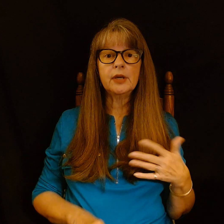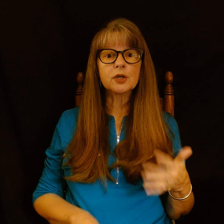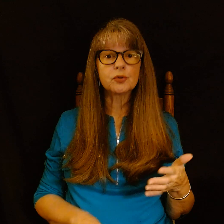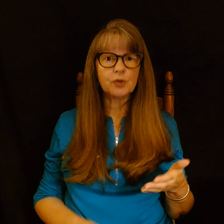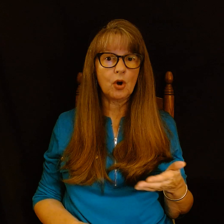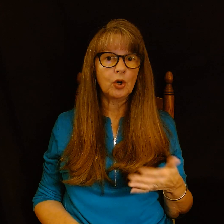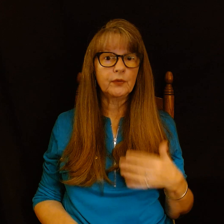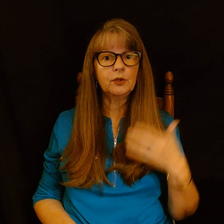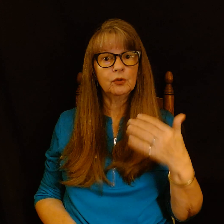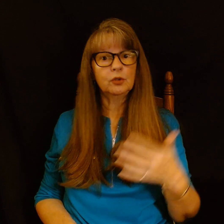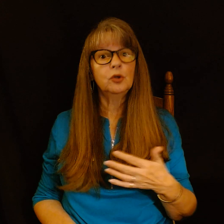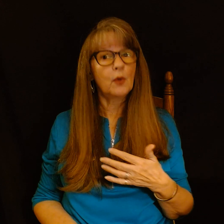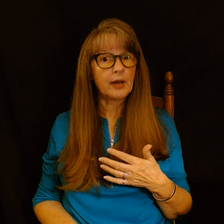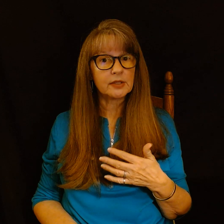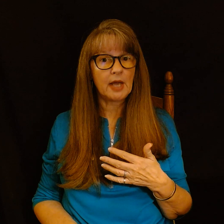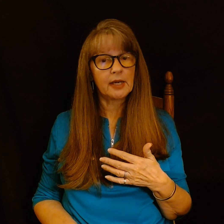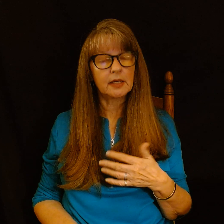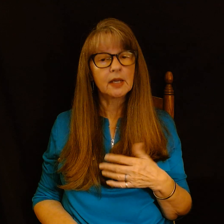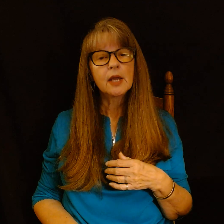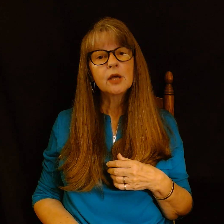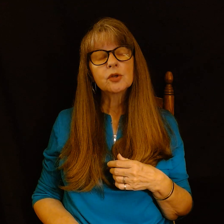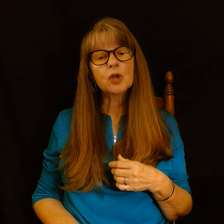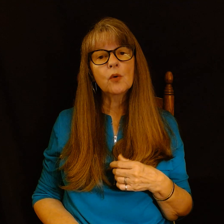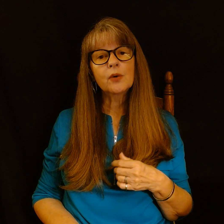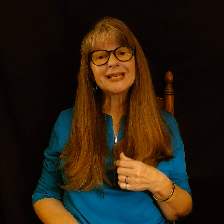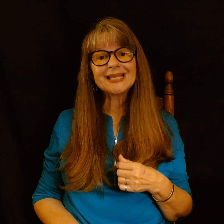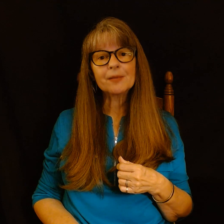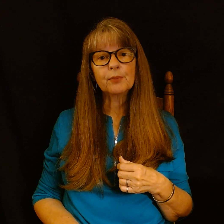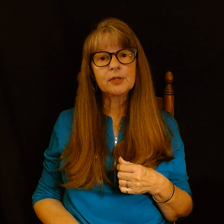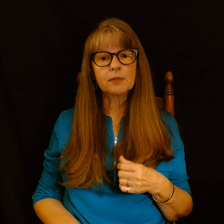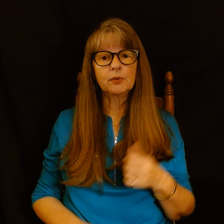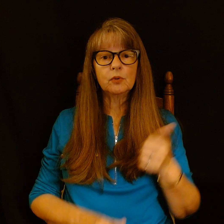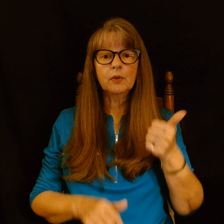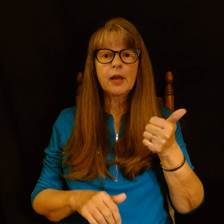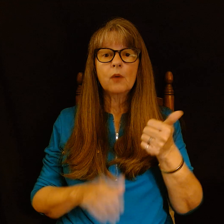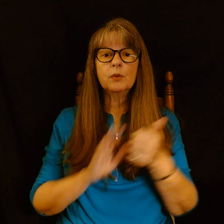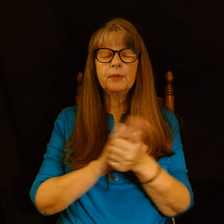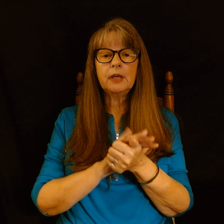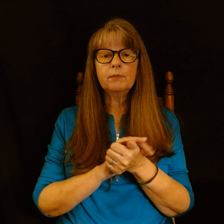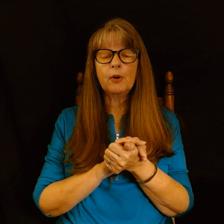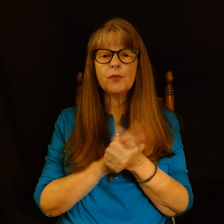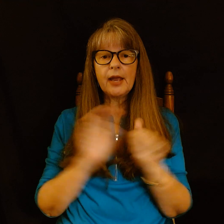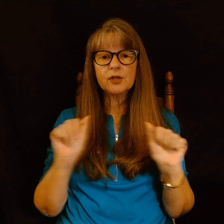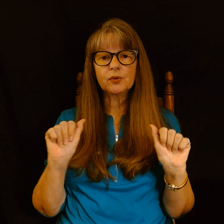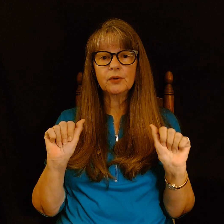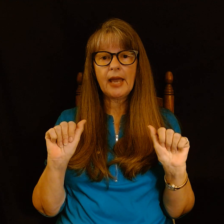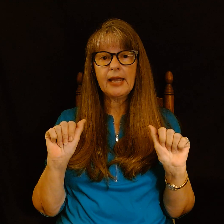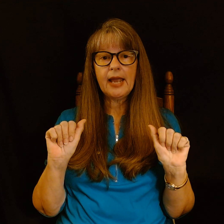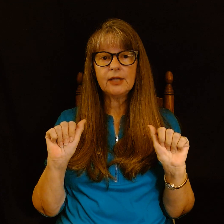initials are, then you know how to sign it. So an assistant principal would be both hands are in the A hand